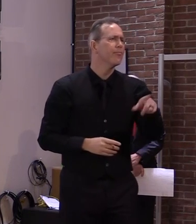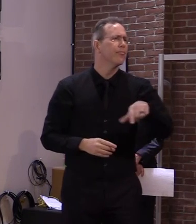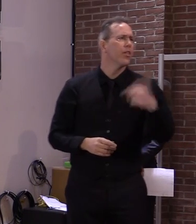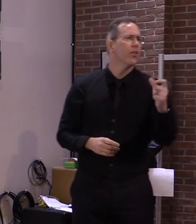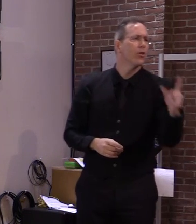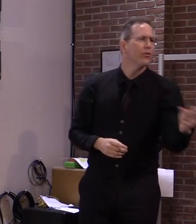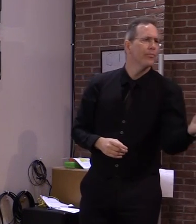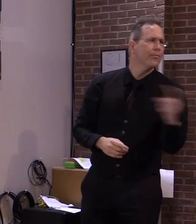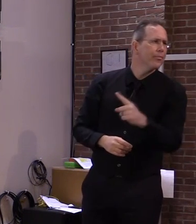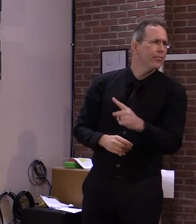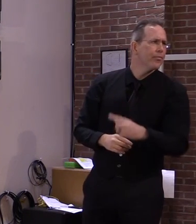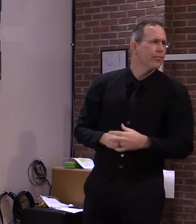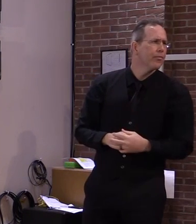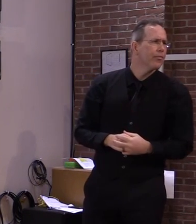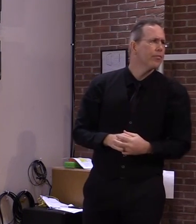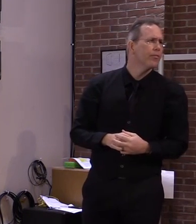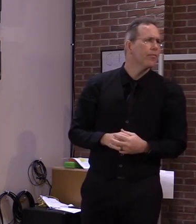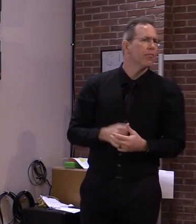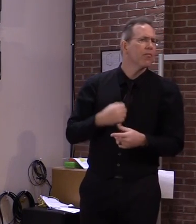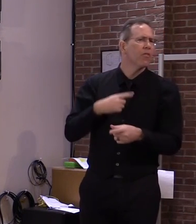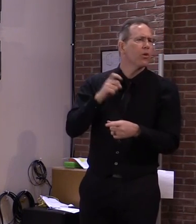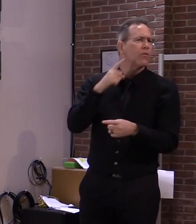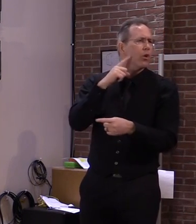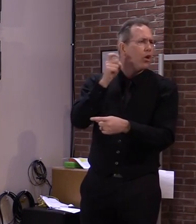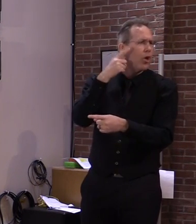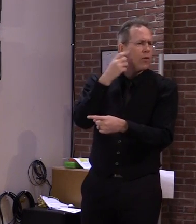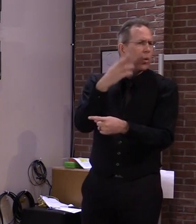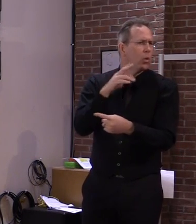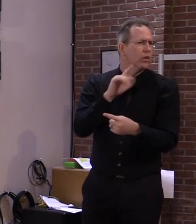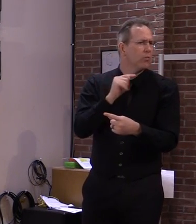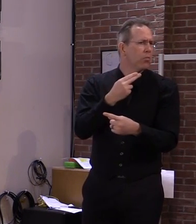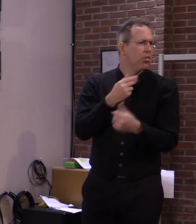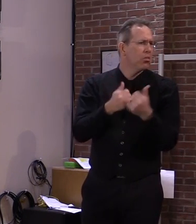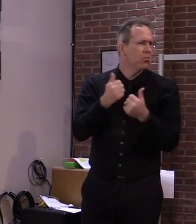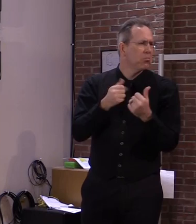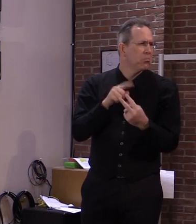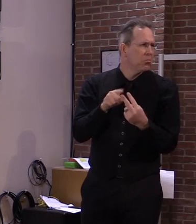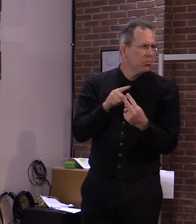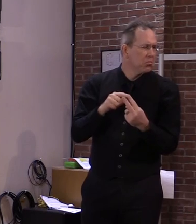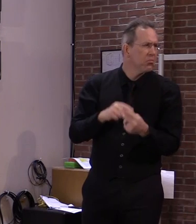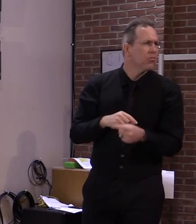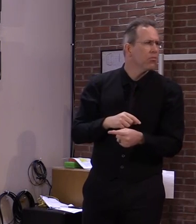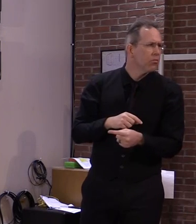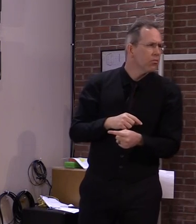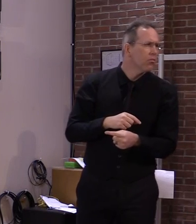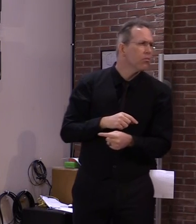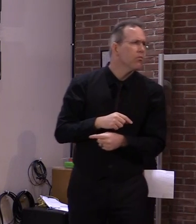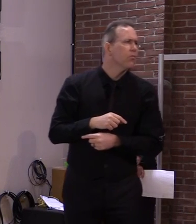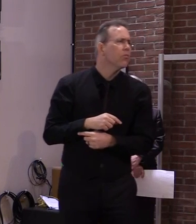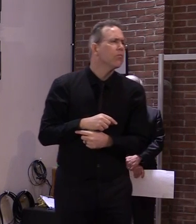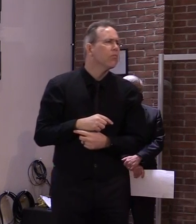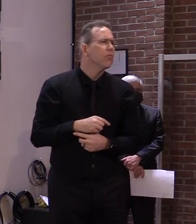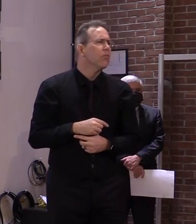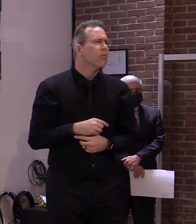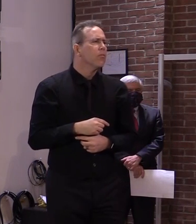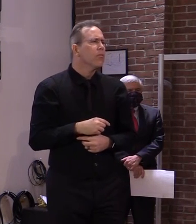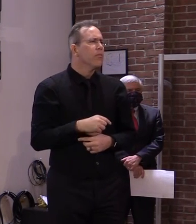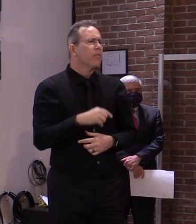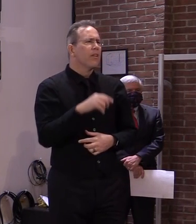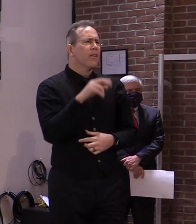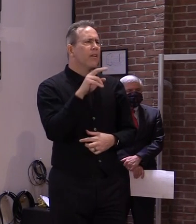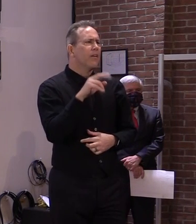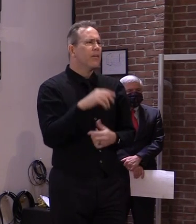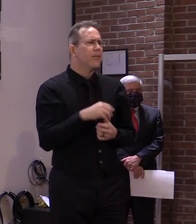well. In a letter to lawmakers, the VSEA is saying that, you know, some state employees, such as